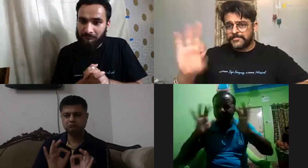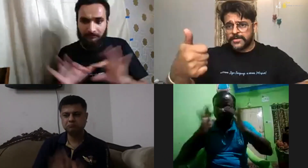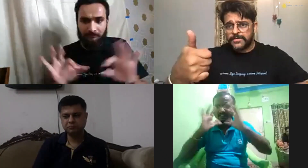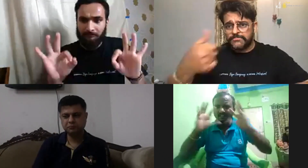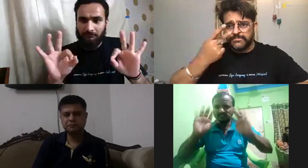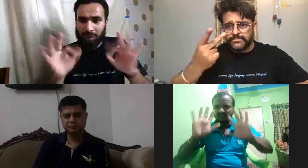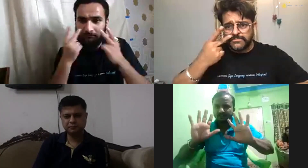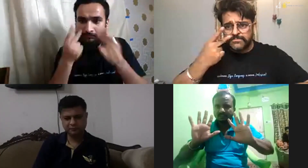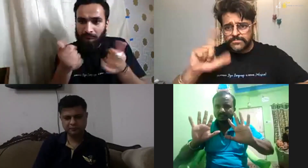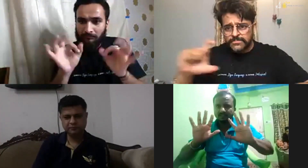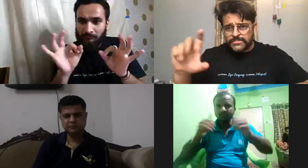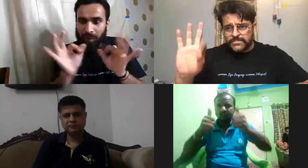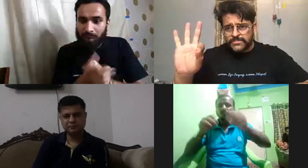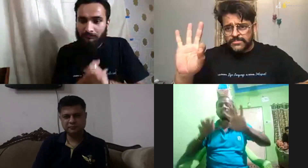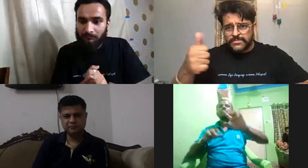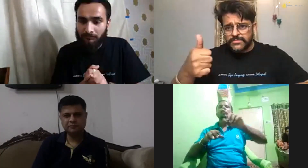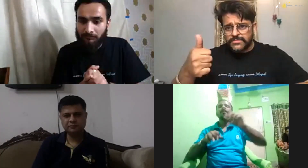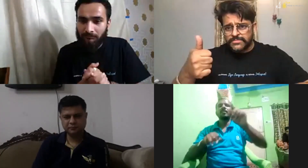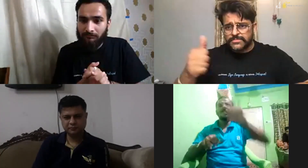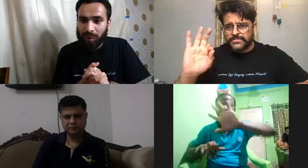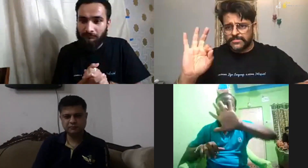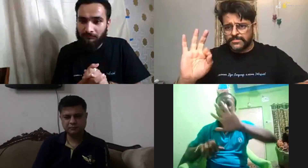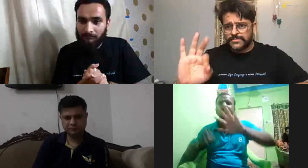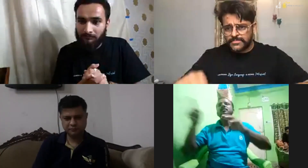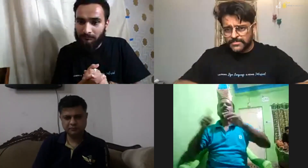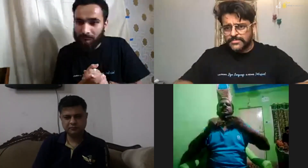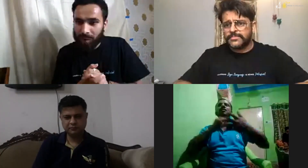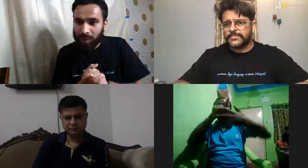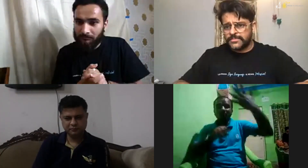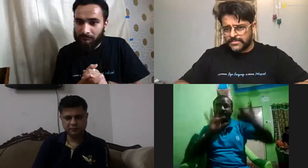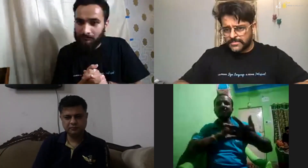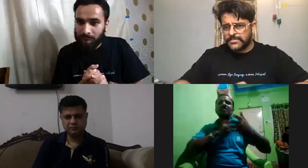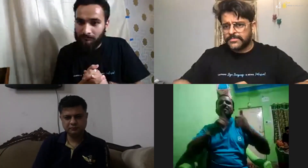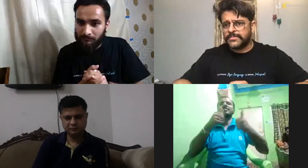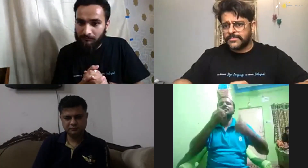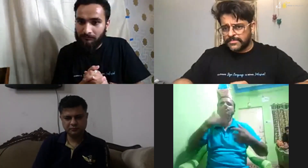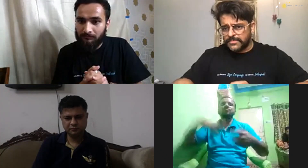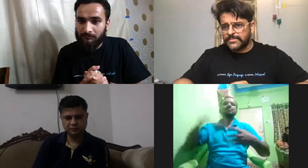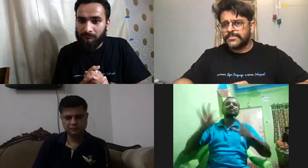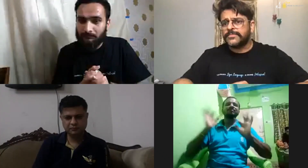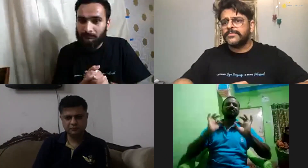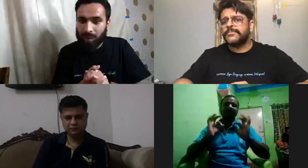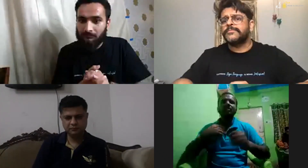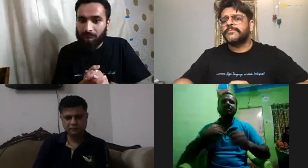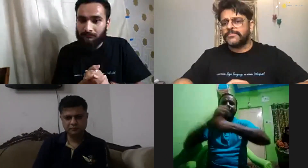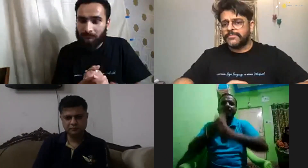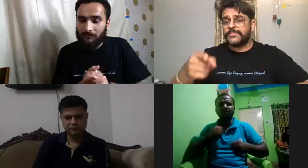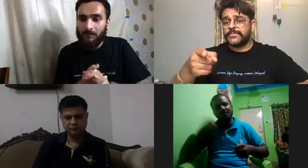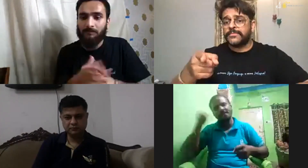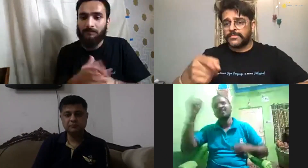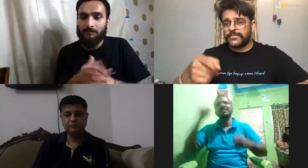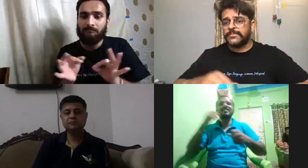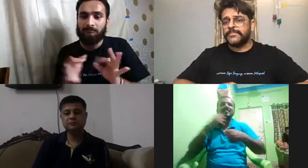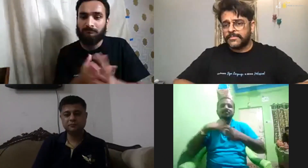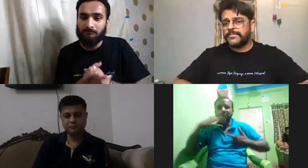I think my internet is shaky. Is it clear? Yeah. So these are 5 different things, and people like to, sort